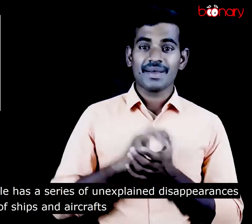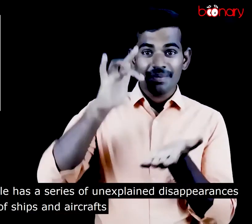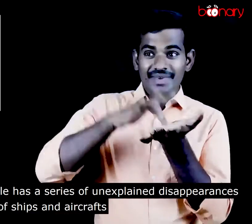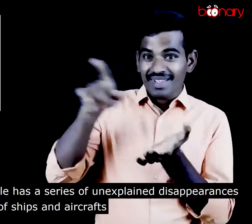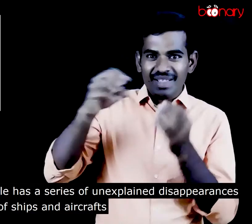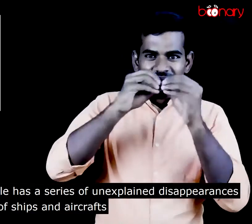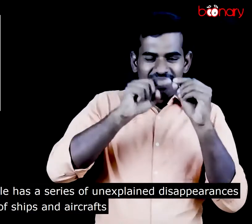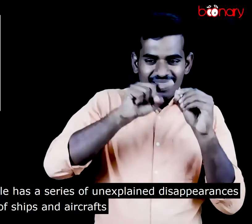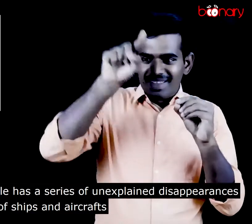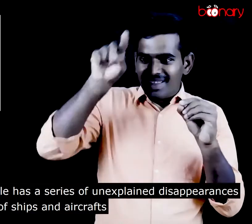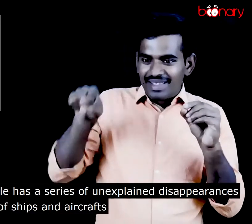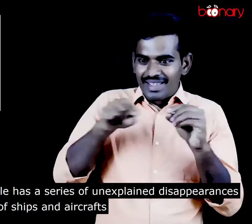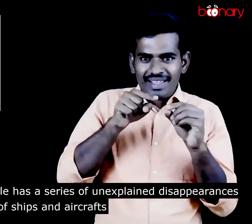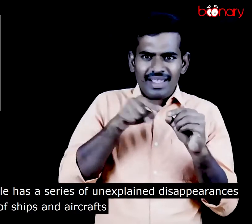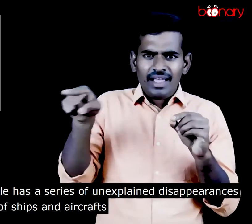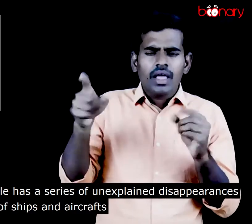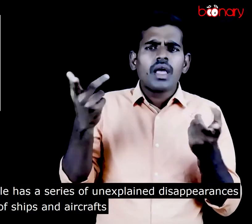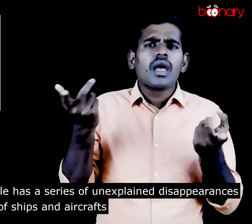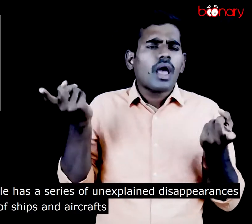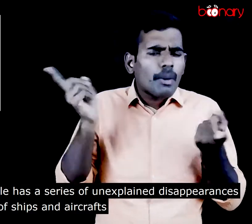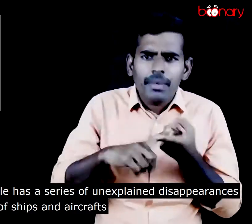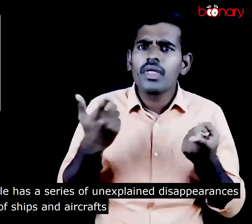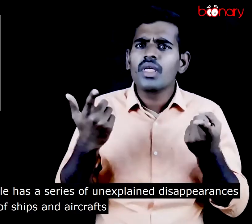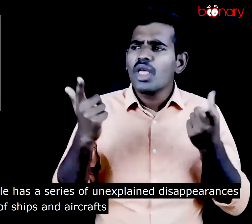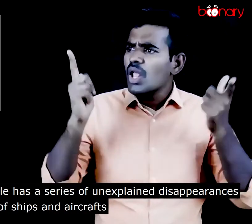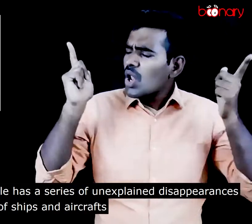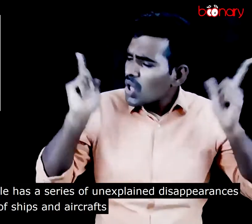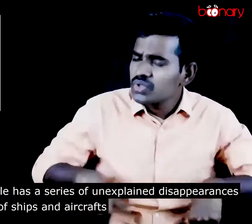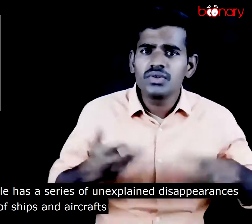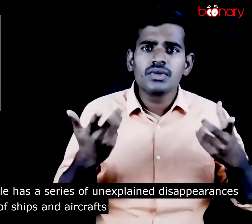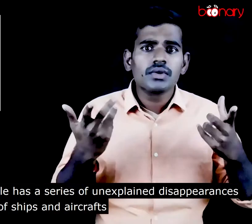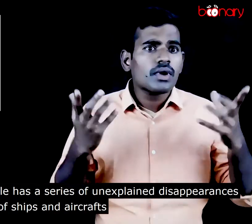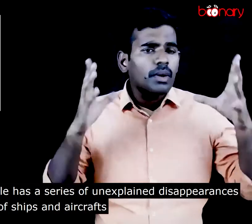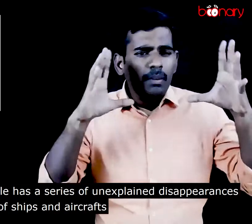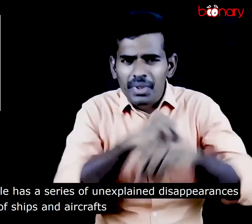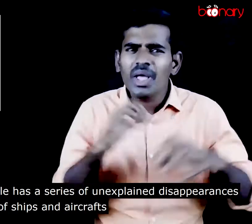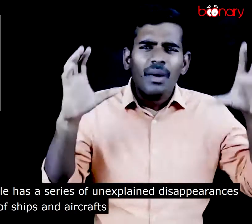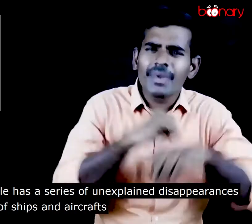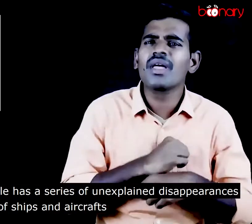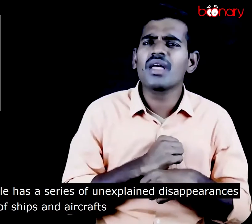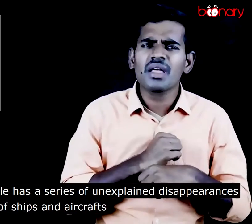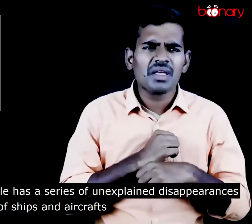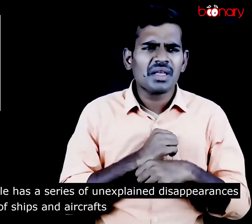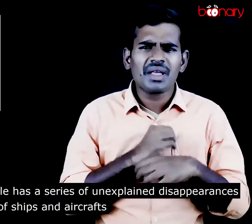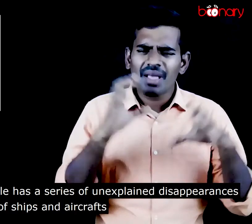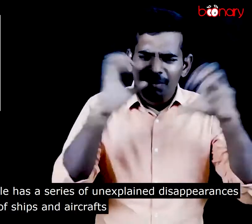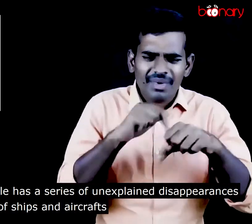The Bermuda Triangle has a series of unexplained disappearances of